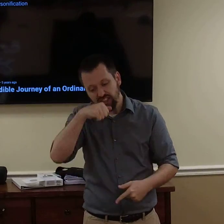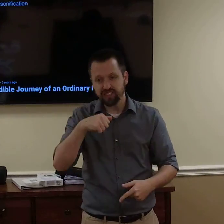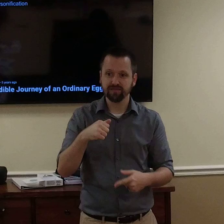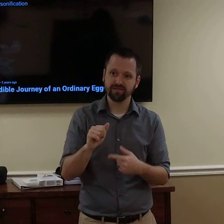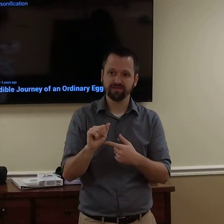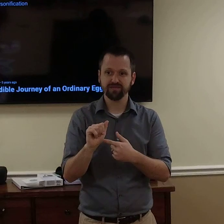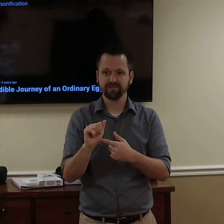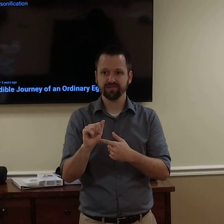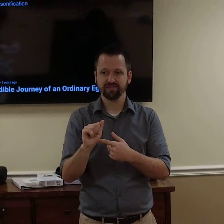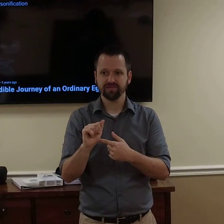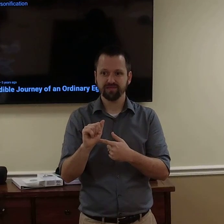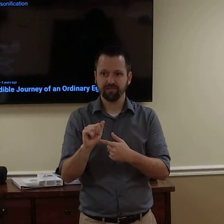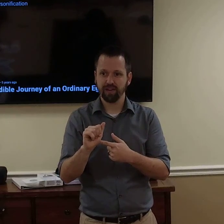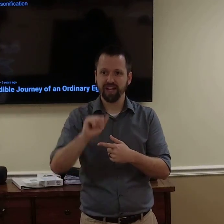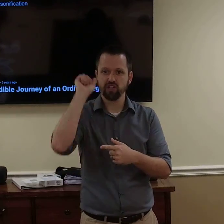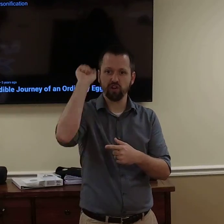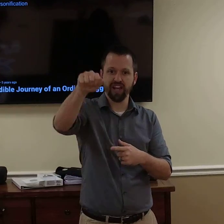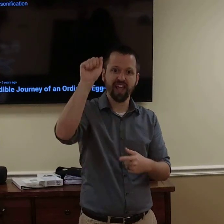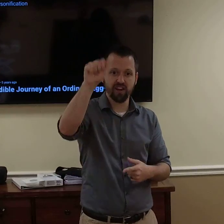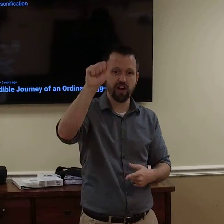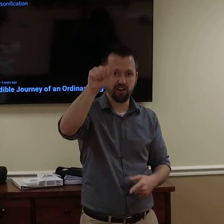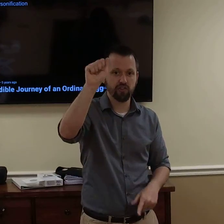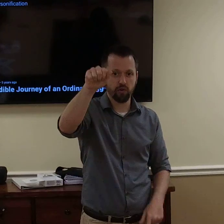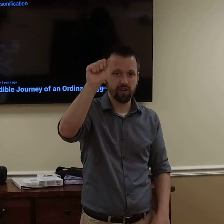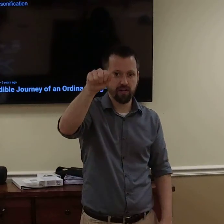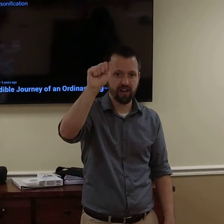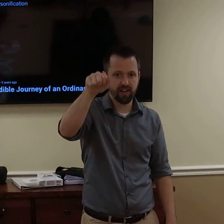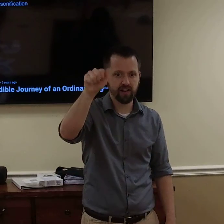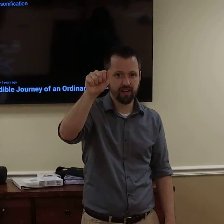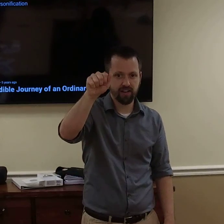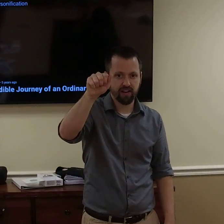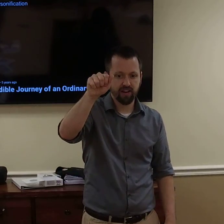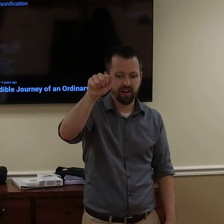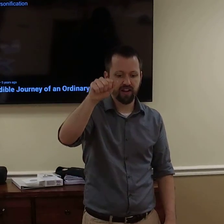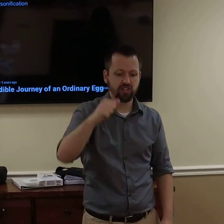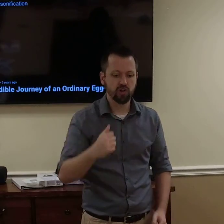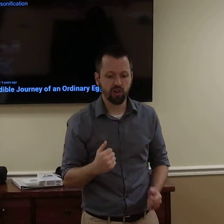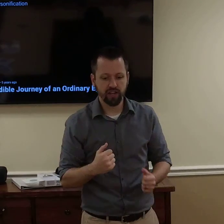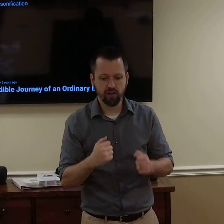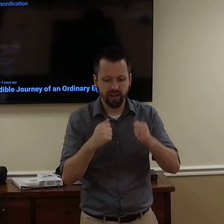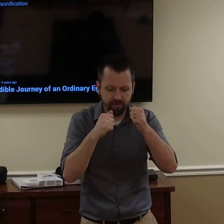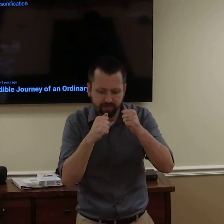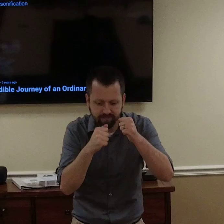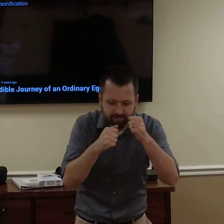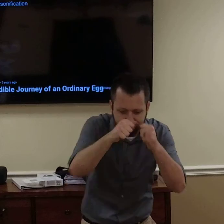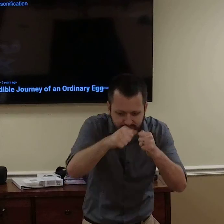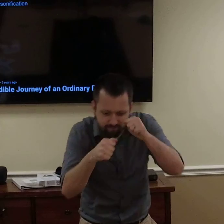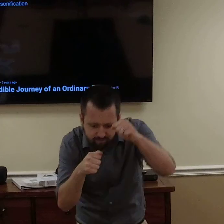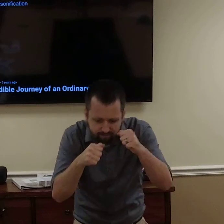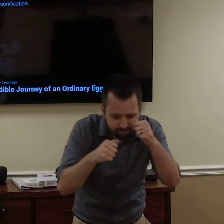No. But I could show like a hand knocking on the door, right? I could show like,